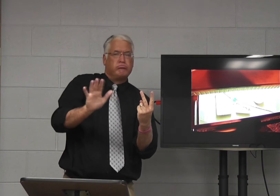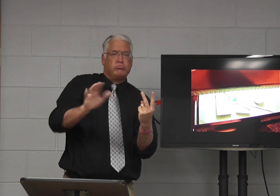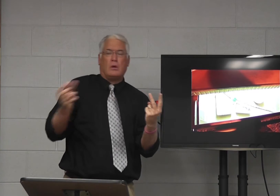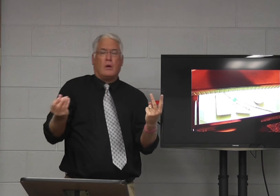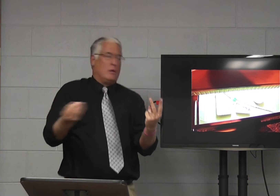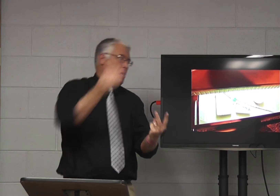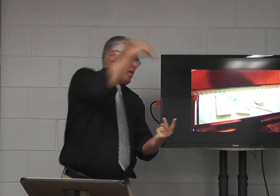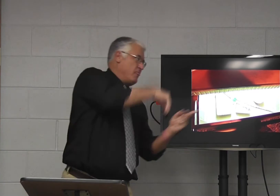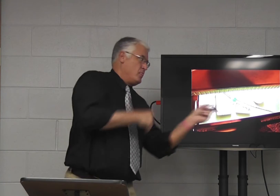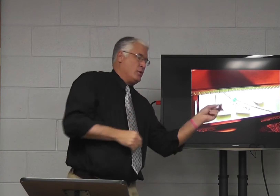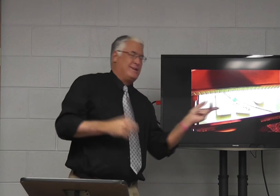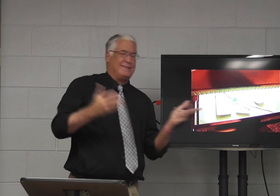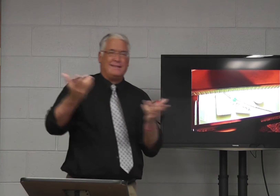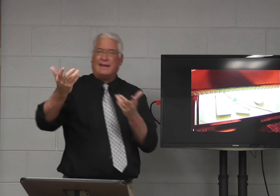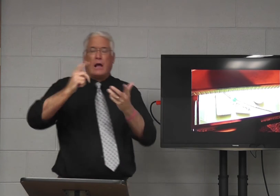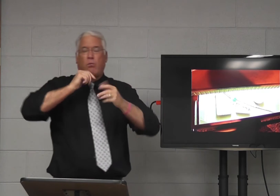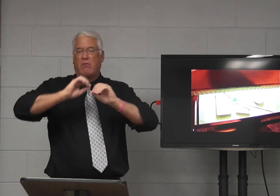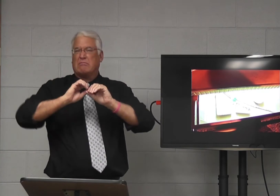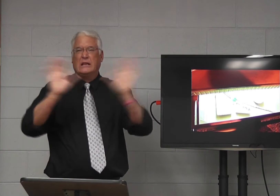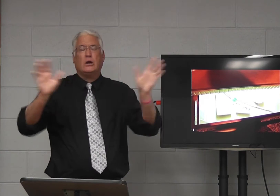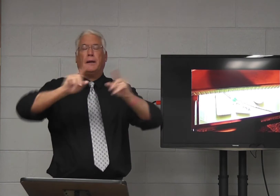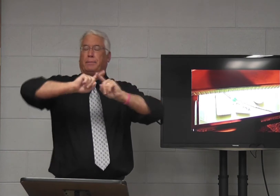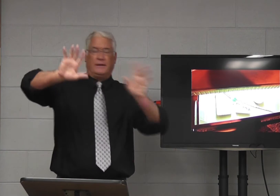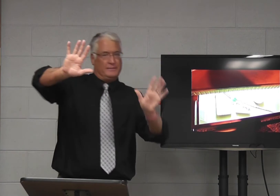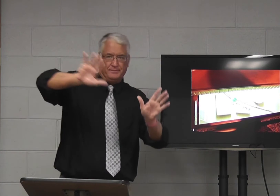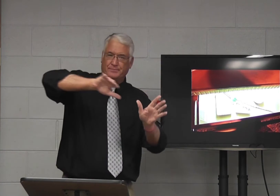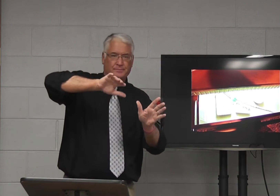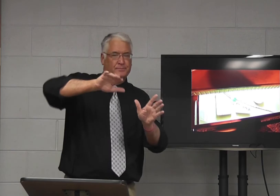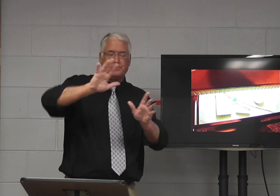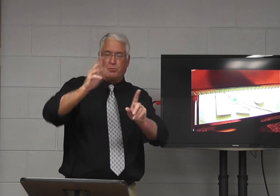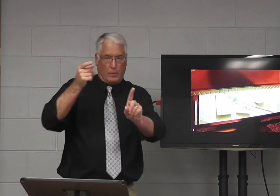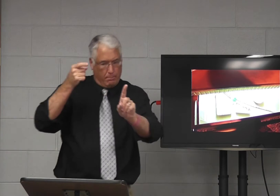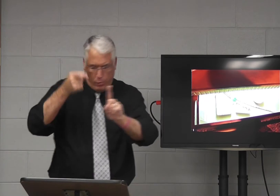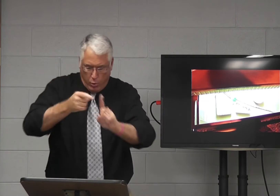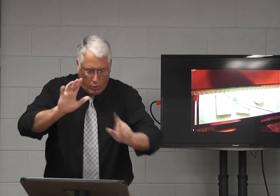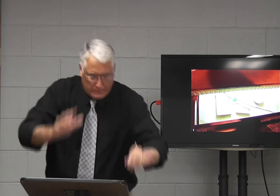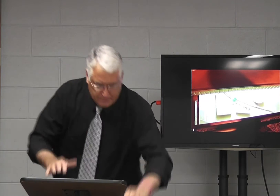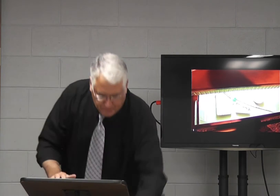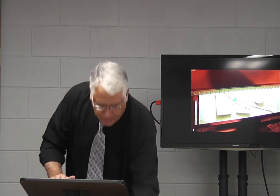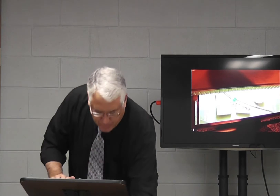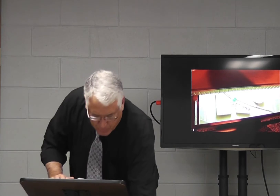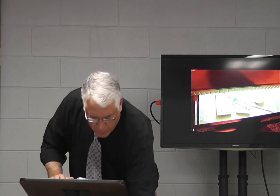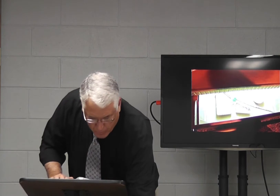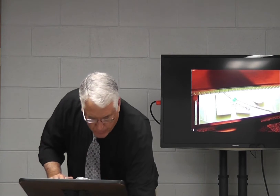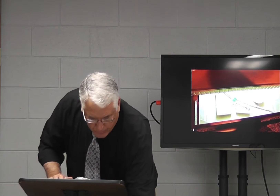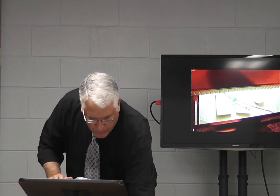And then some people believe that there were recreations put in there. But that's not the point.